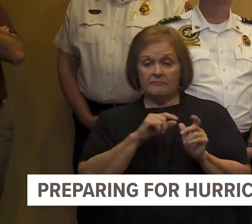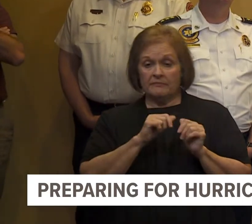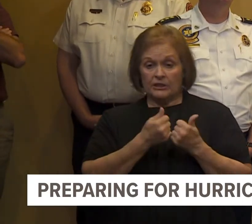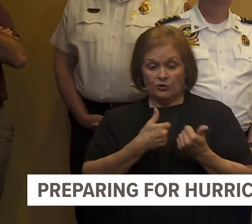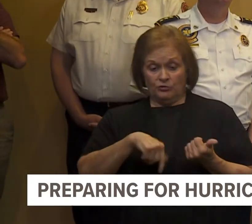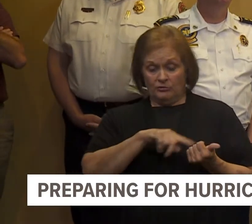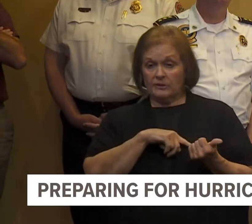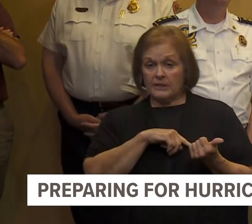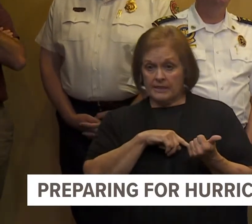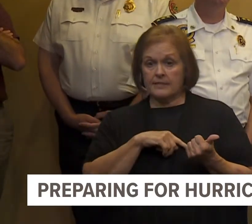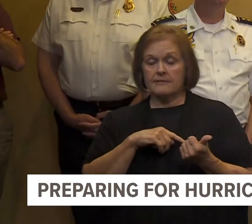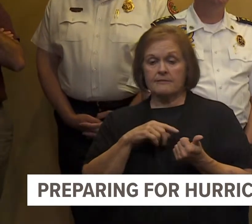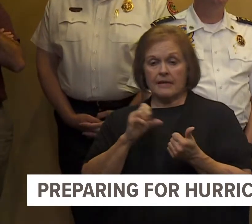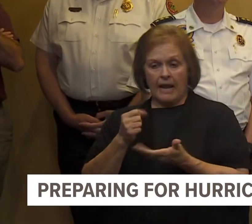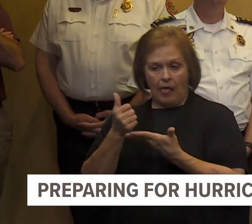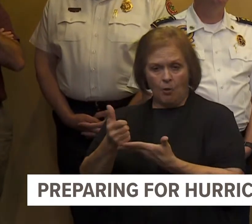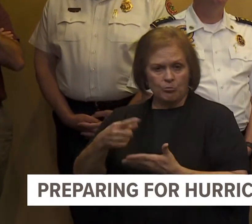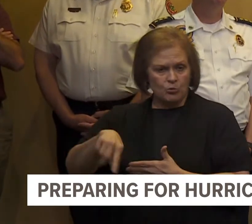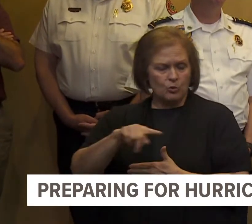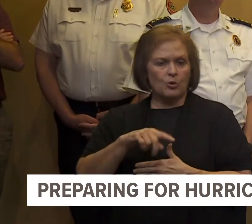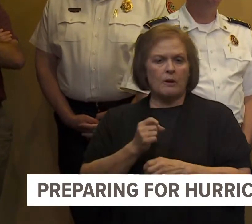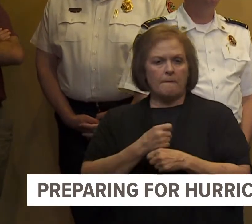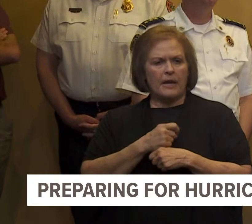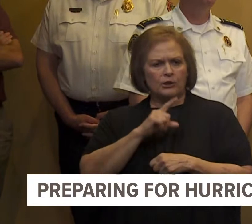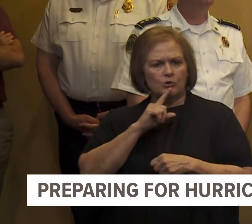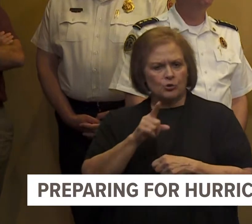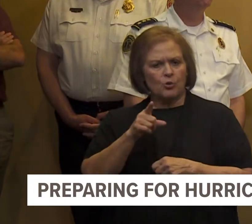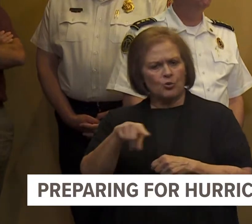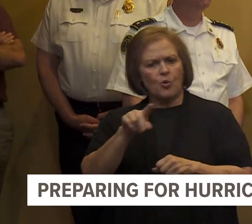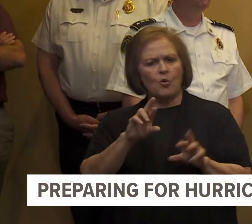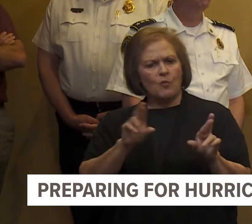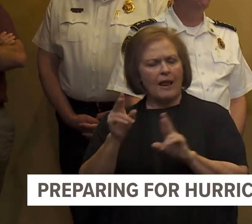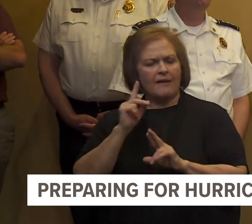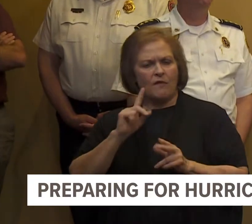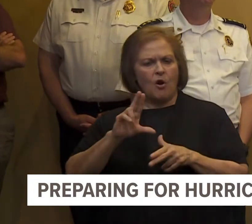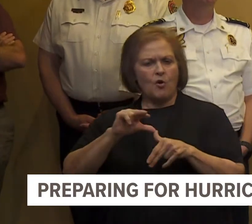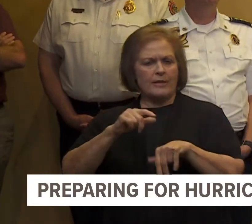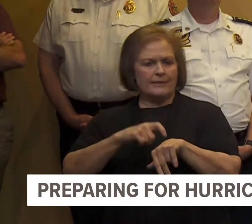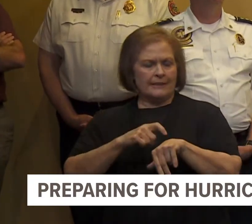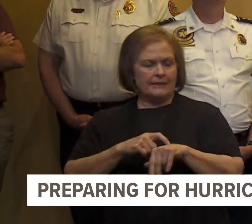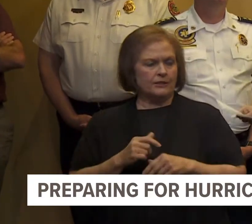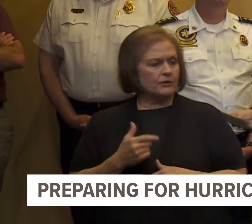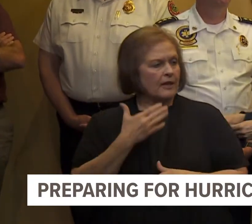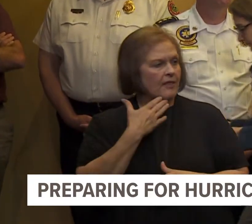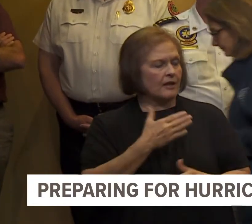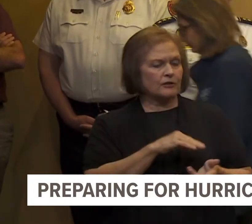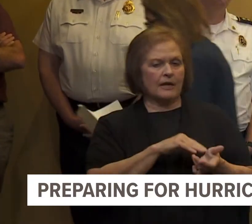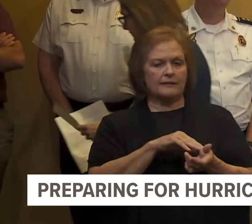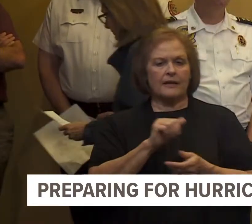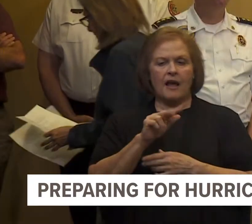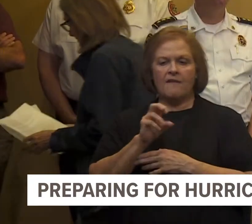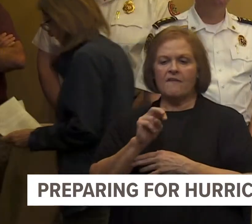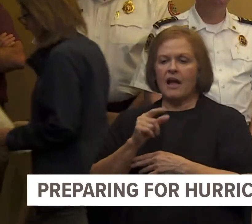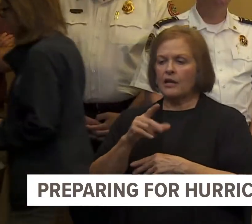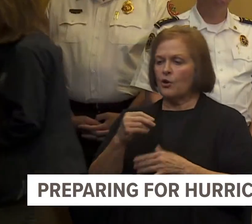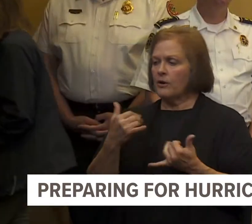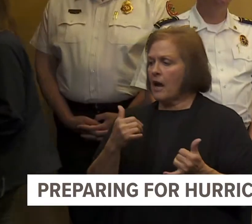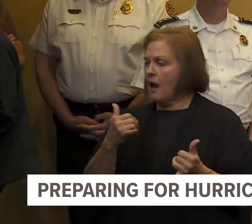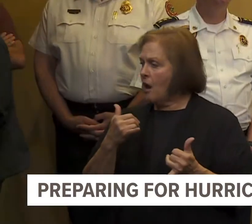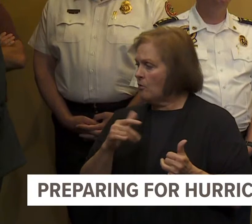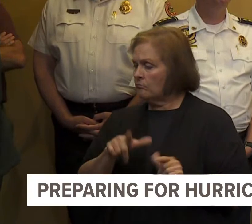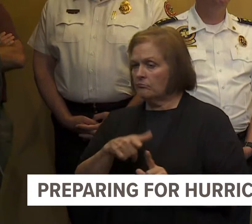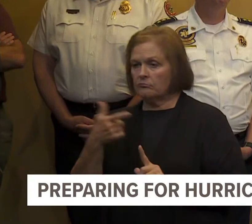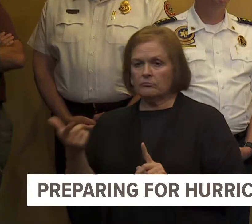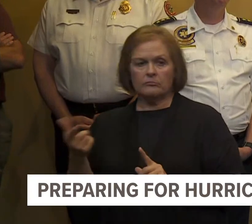questions, we're here to help. We want to make sure that everyone's ready for hurricane season. Thank you. Thank you, Dr. Vegno. We're going to keep it